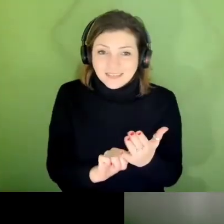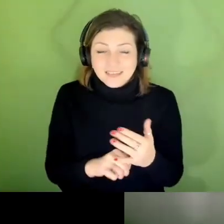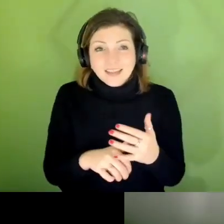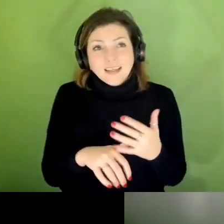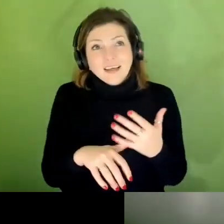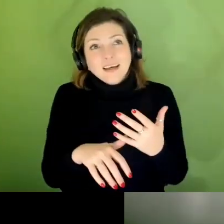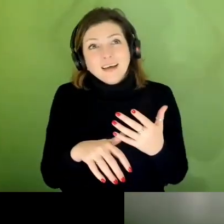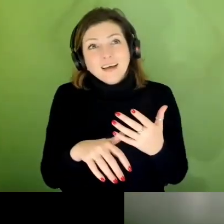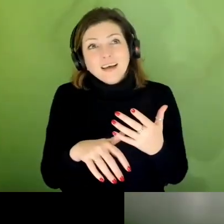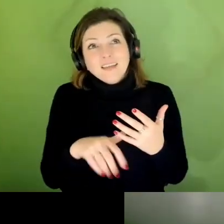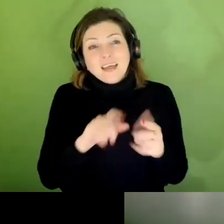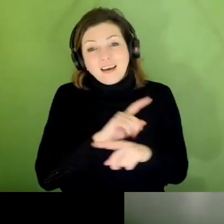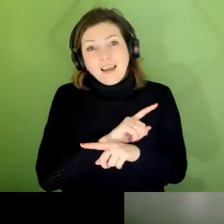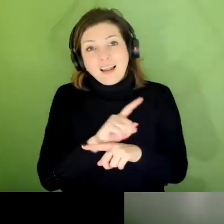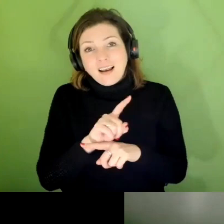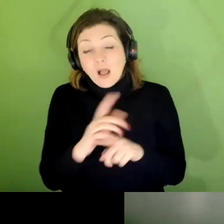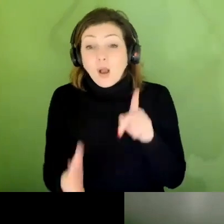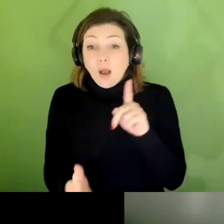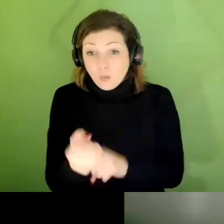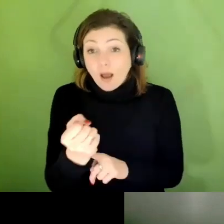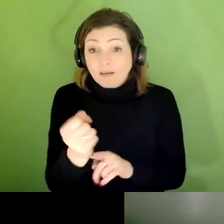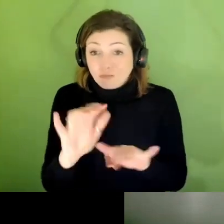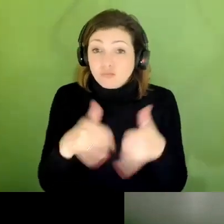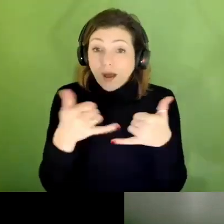was publication essentially.